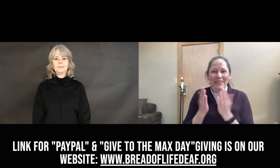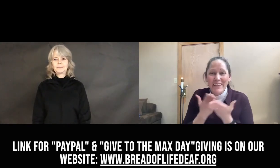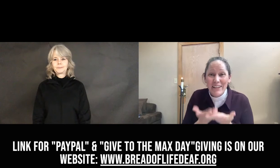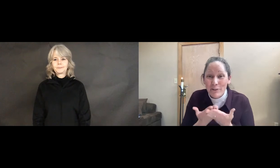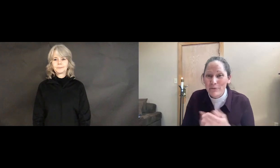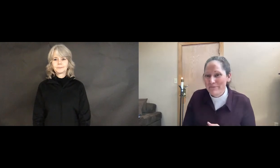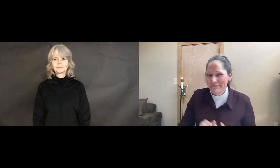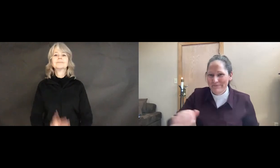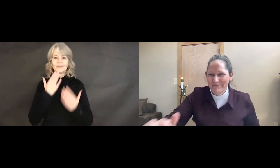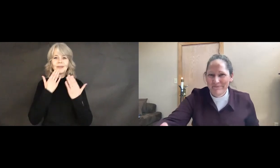Thank you.